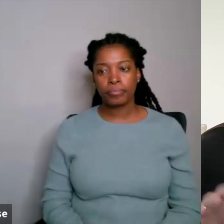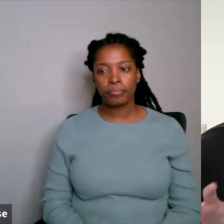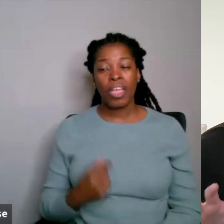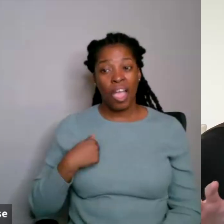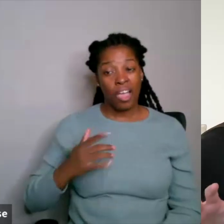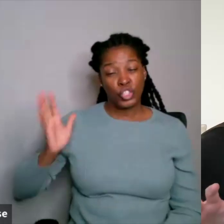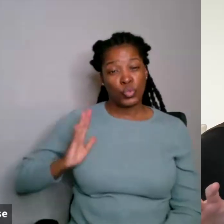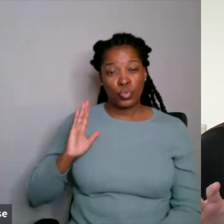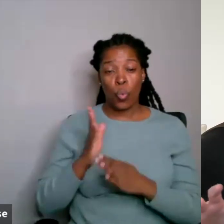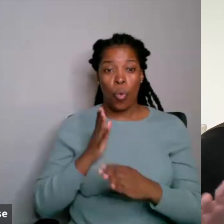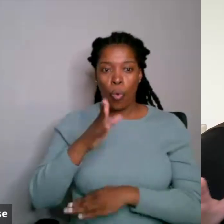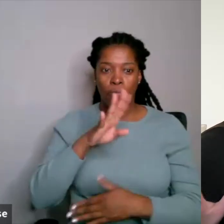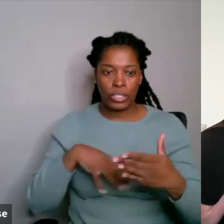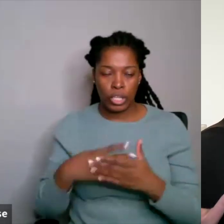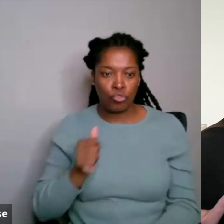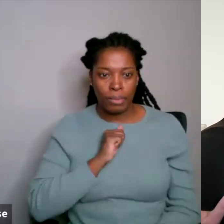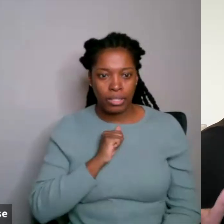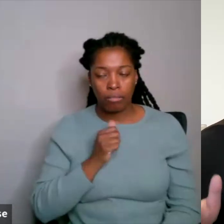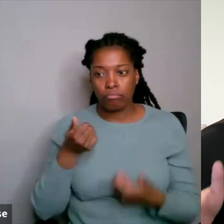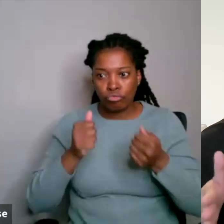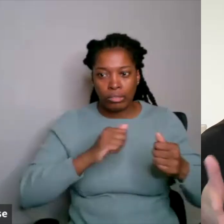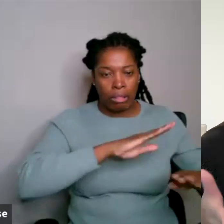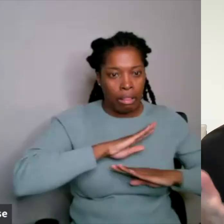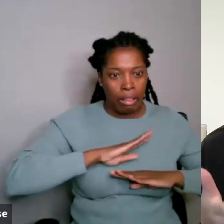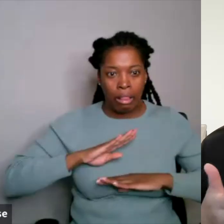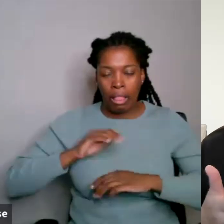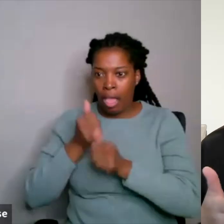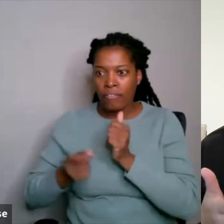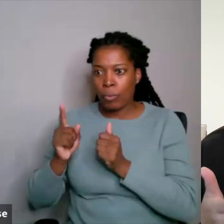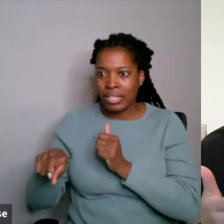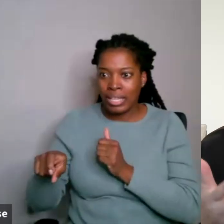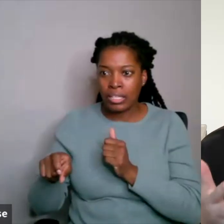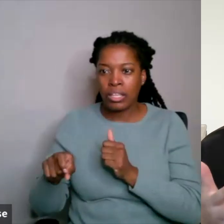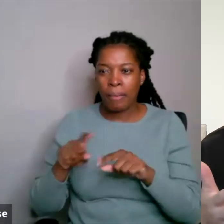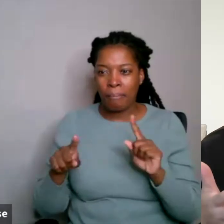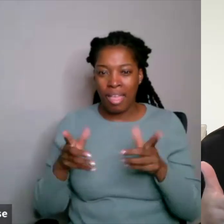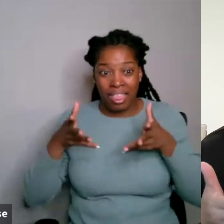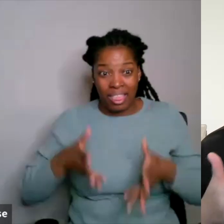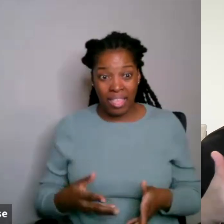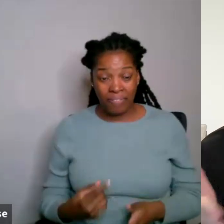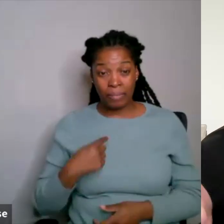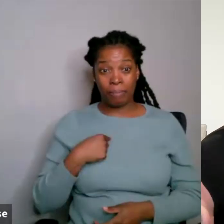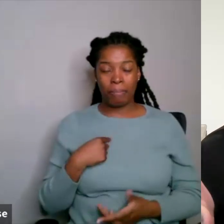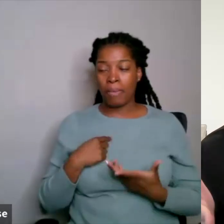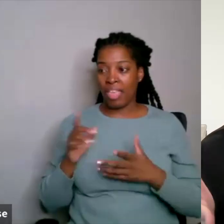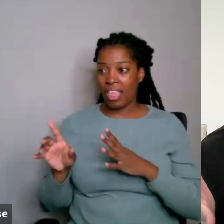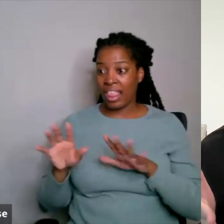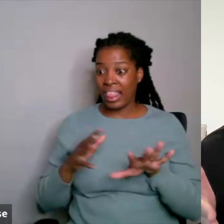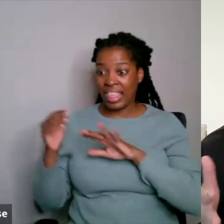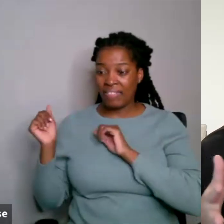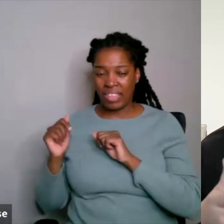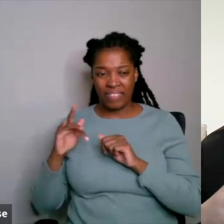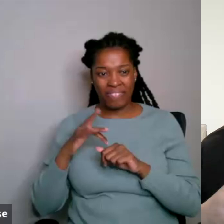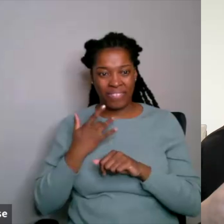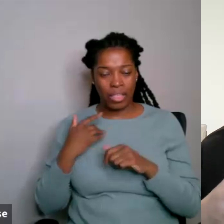I used to overschedule myself to meet everyone's needs, but that left me leaving the room feeling completely exhausted.